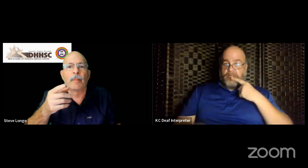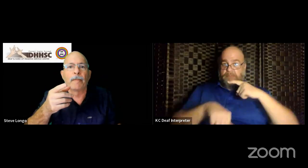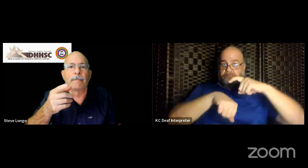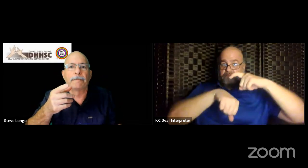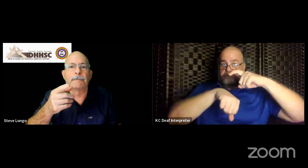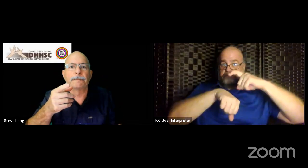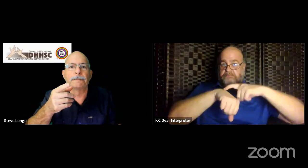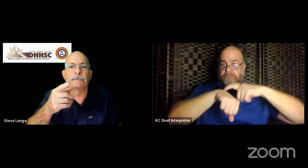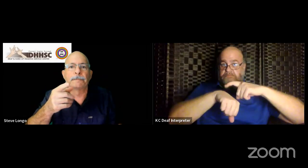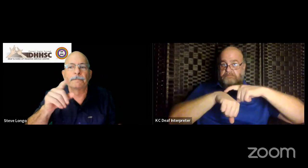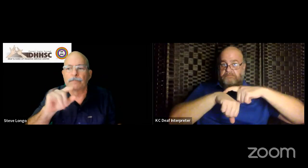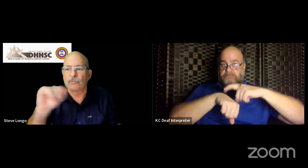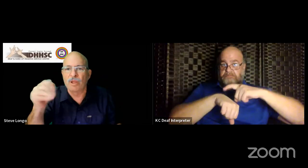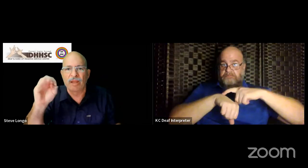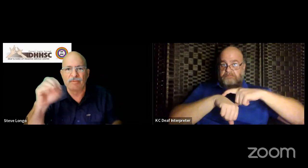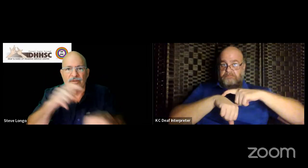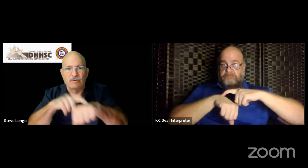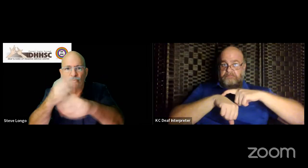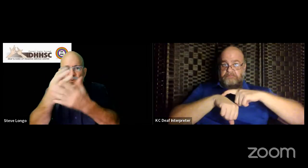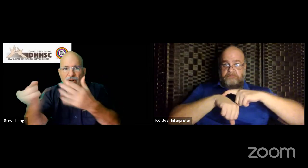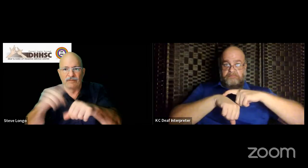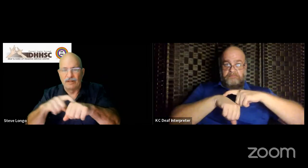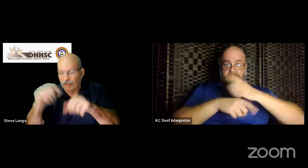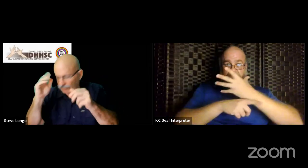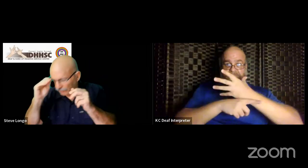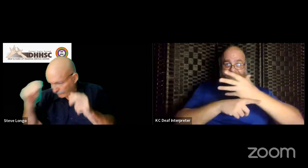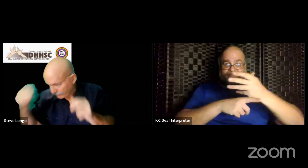warning. Okay.